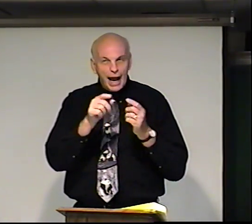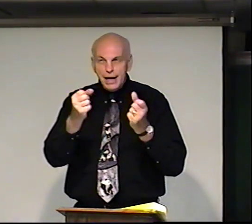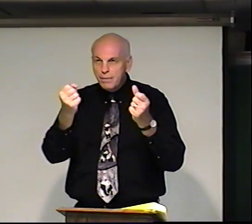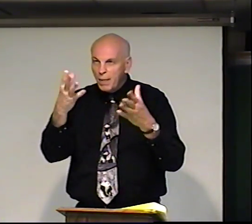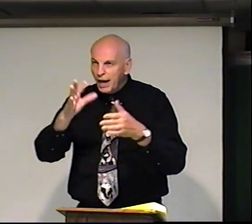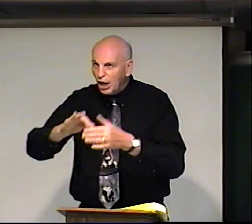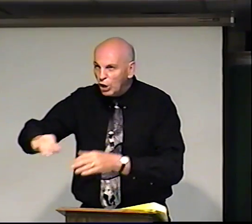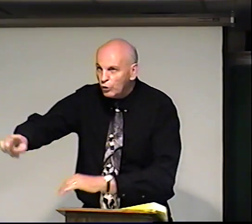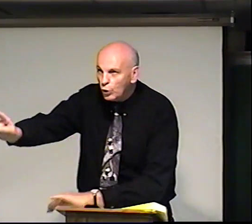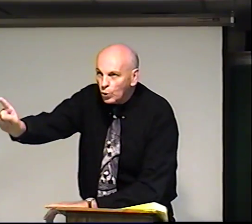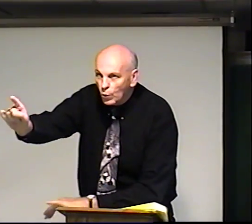It's many of you